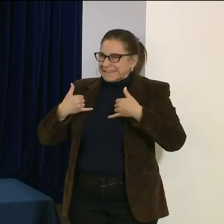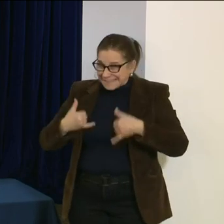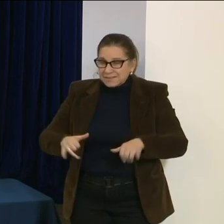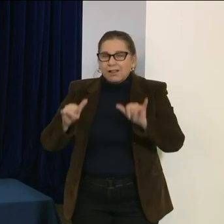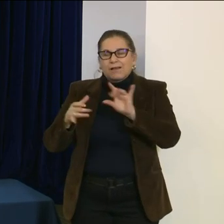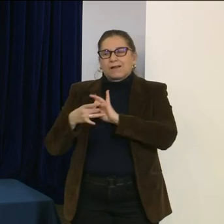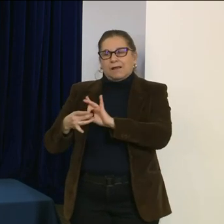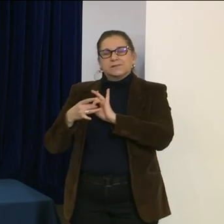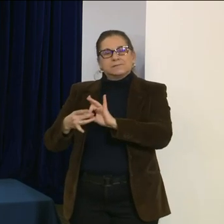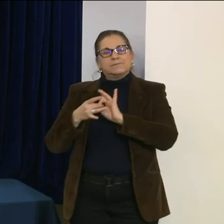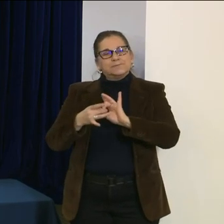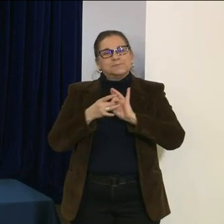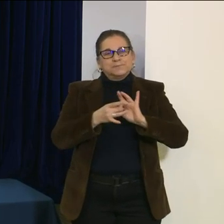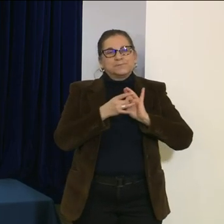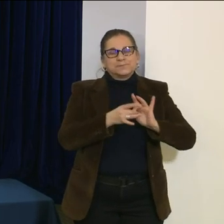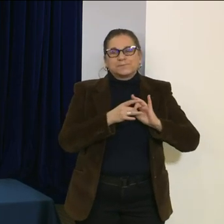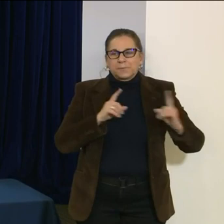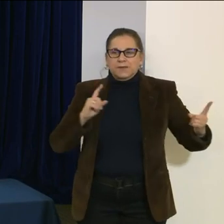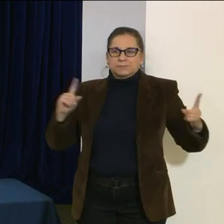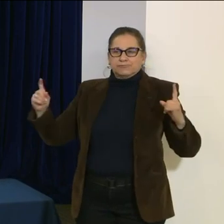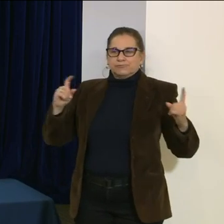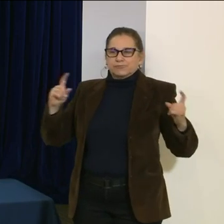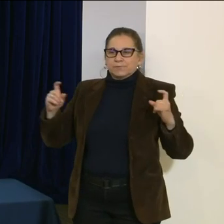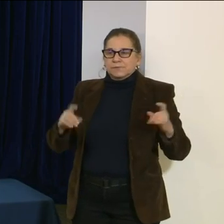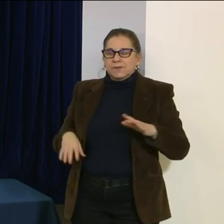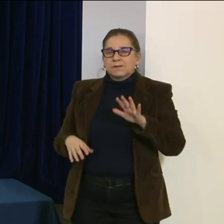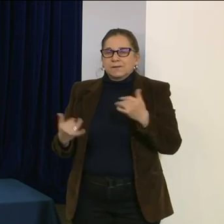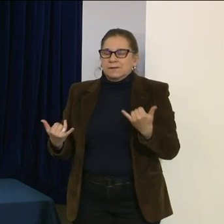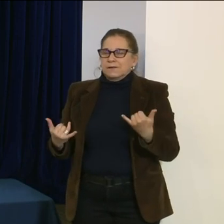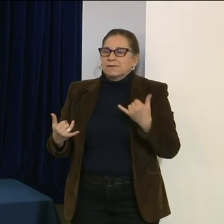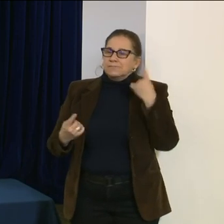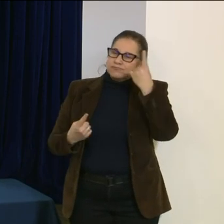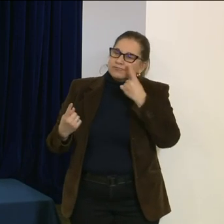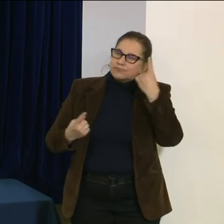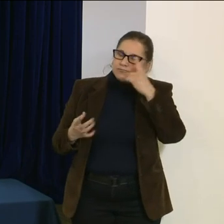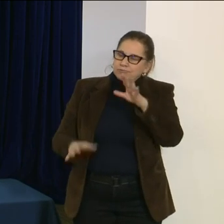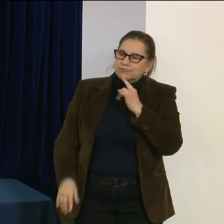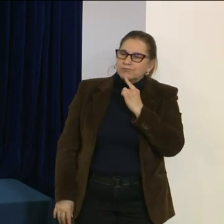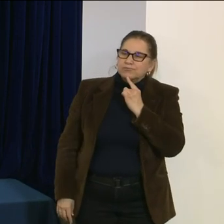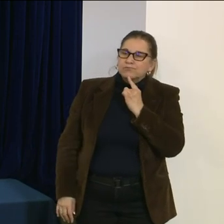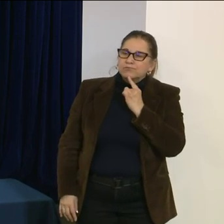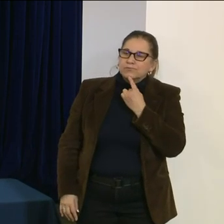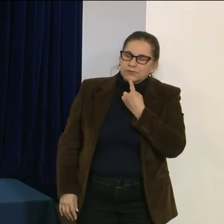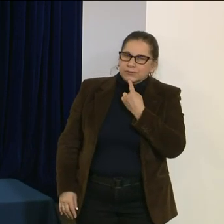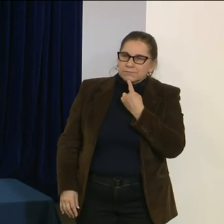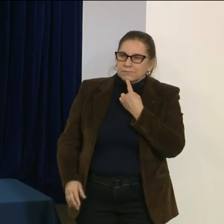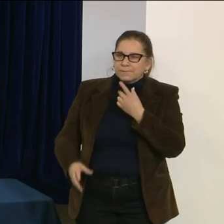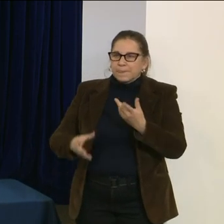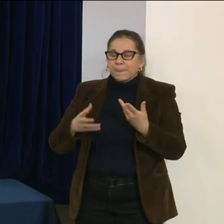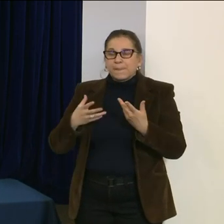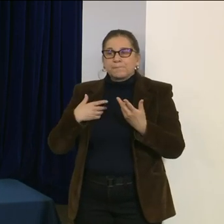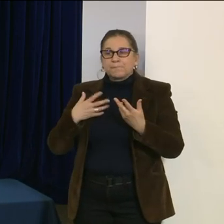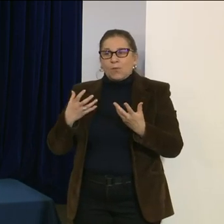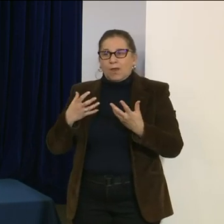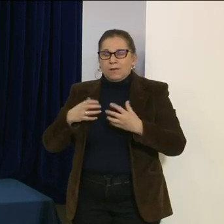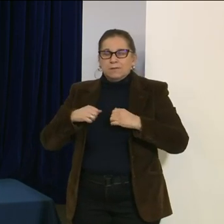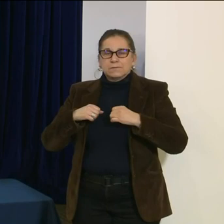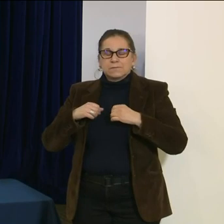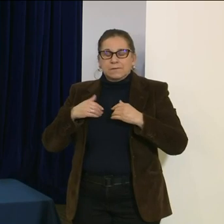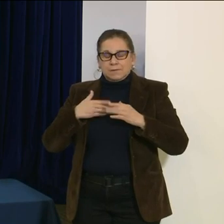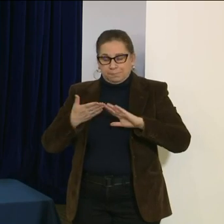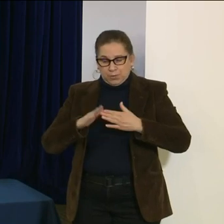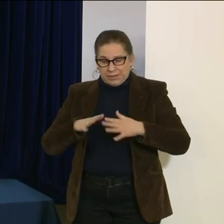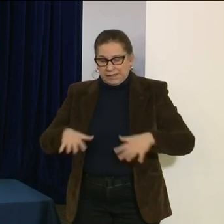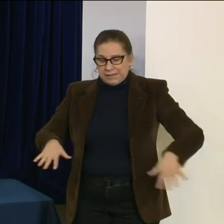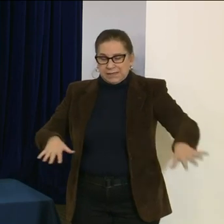have been put in place in our community to protect our most vulnerable populations, and that we heed the impact of our social